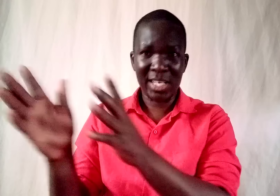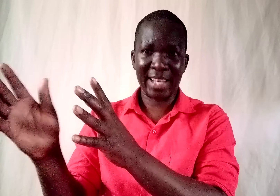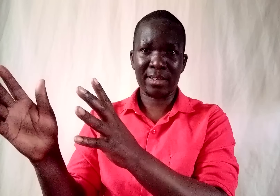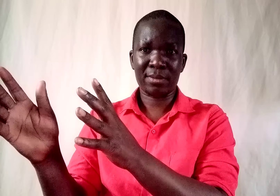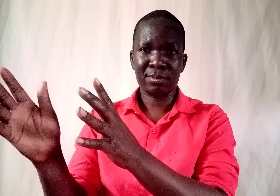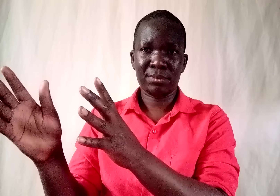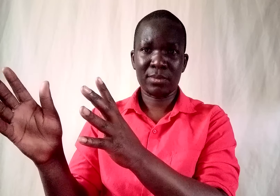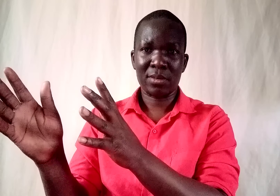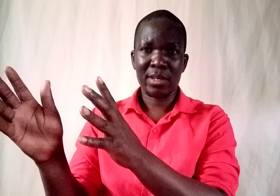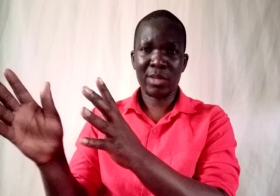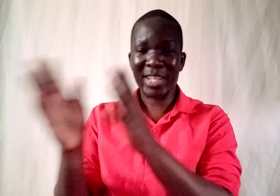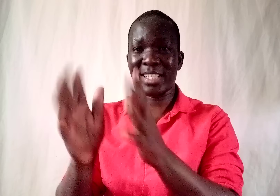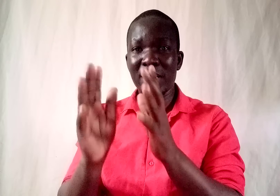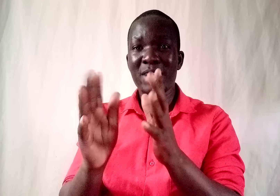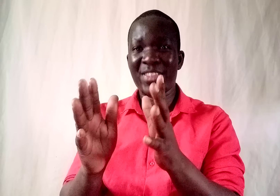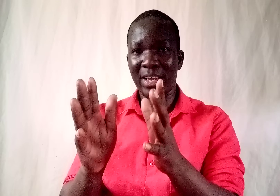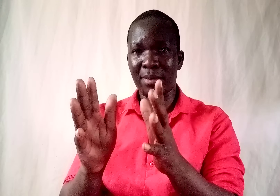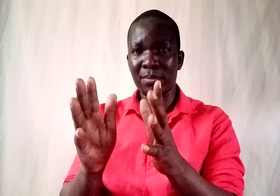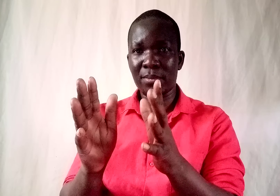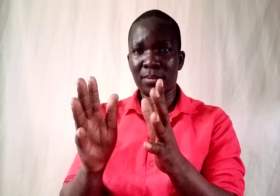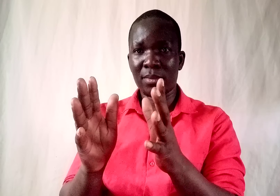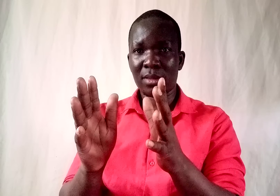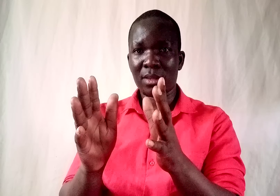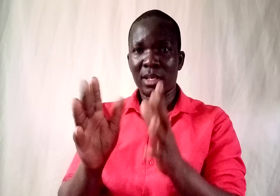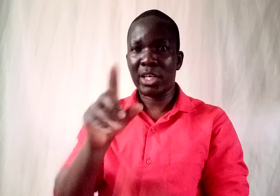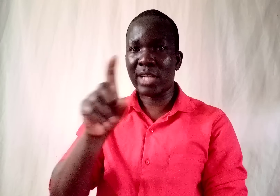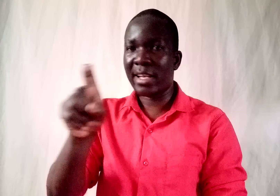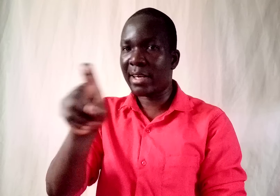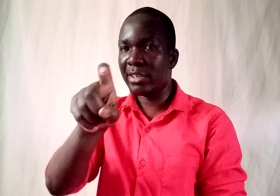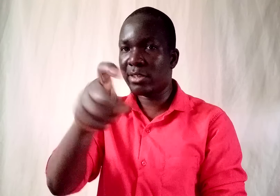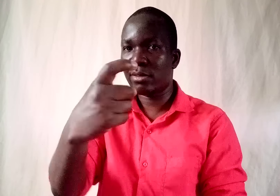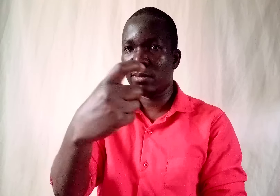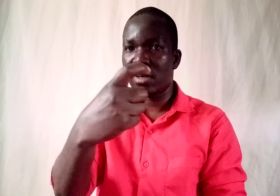chicken, the one that's still breathing, is signed like this.